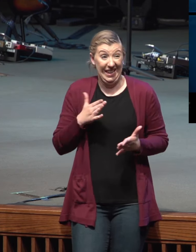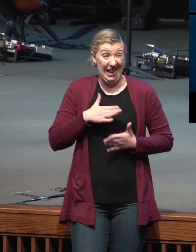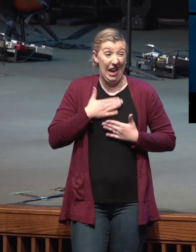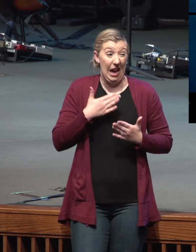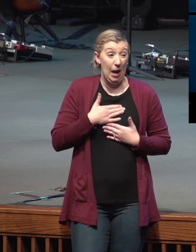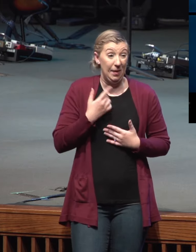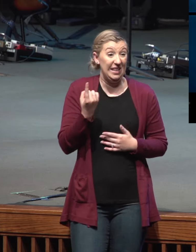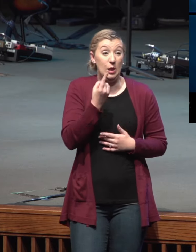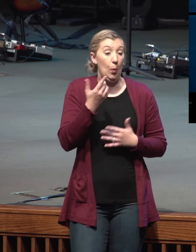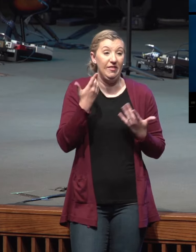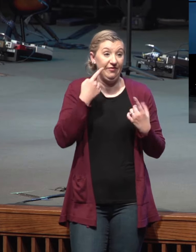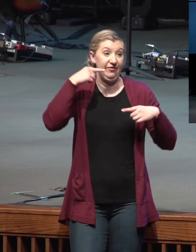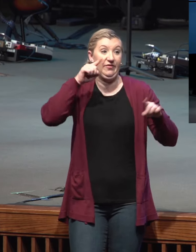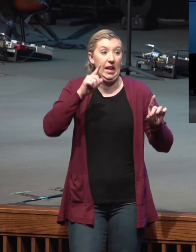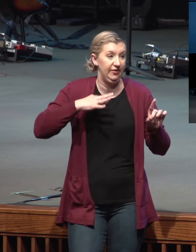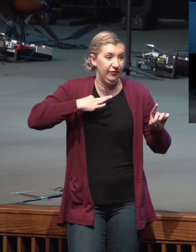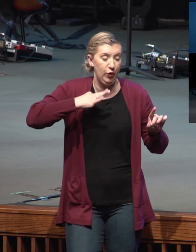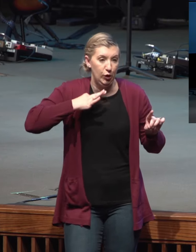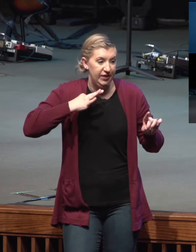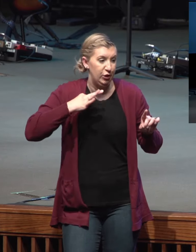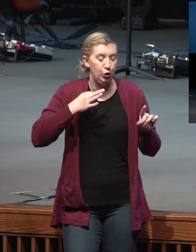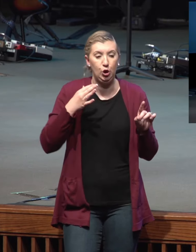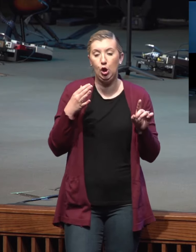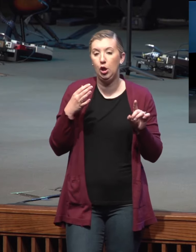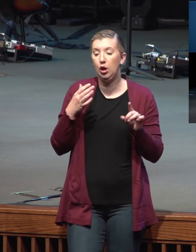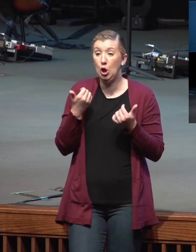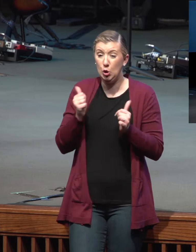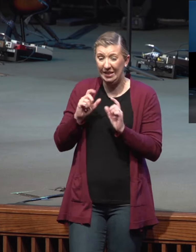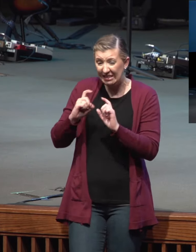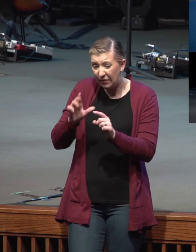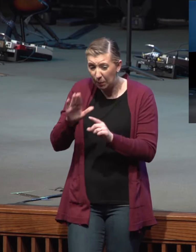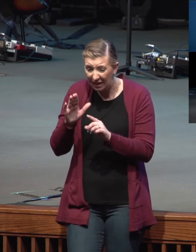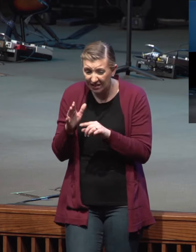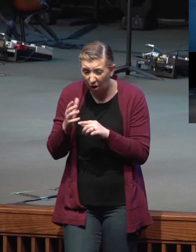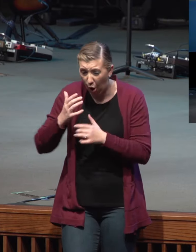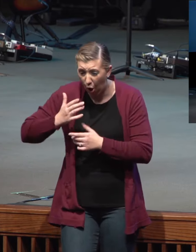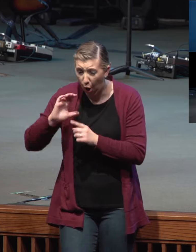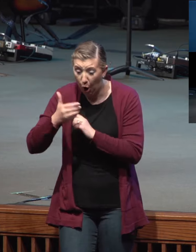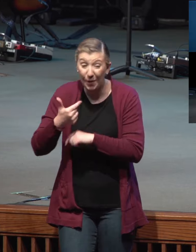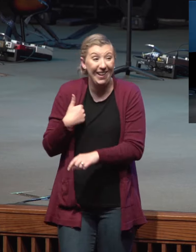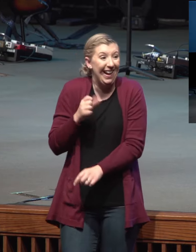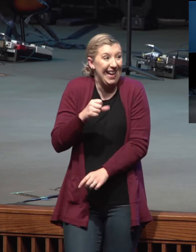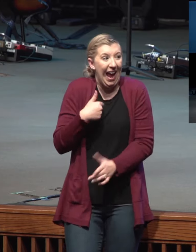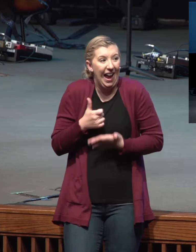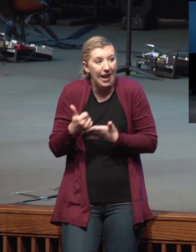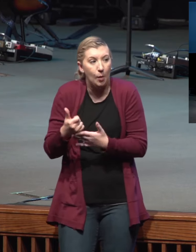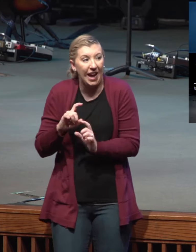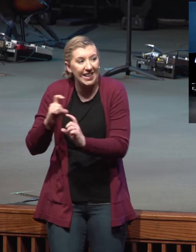have someone break the stalemate, tries to put him in his own armor so he can be like, yeah, I helped.